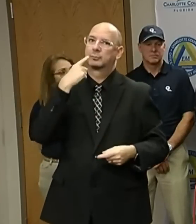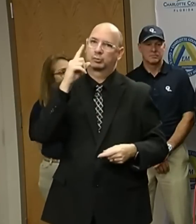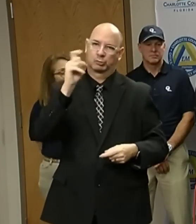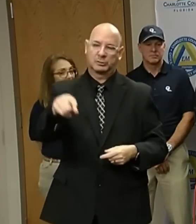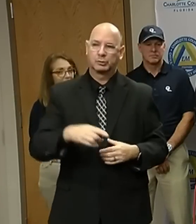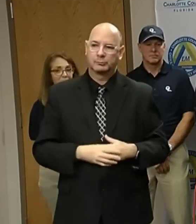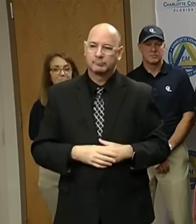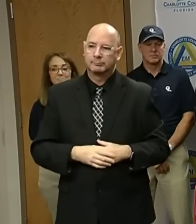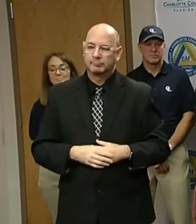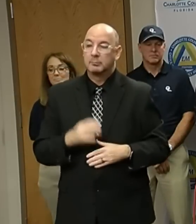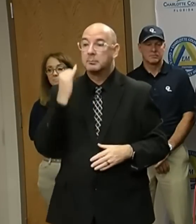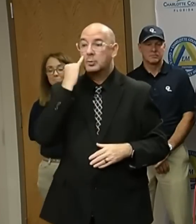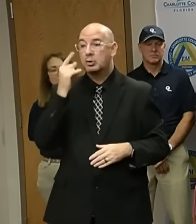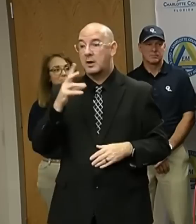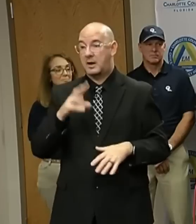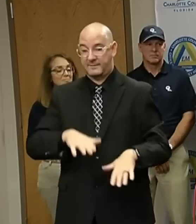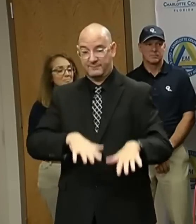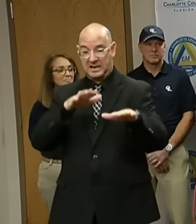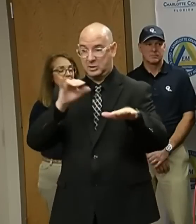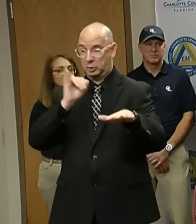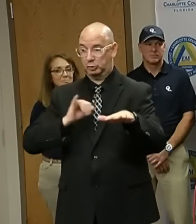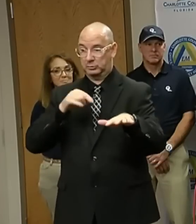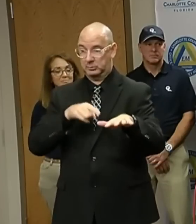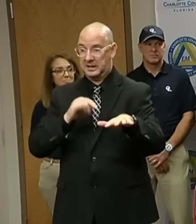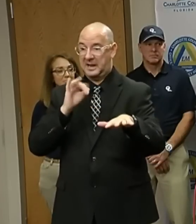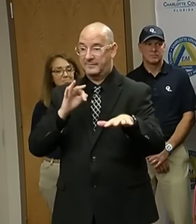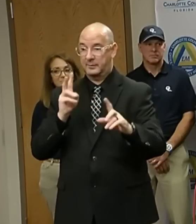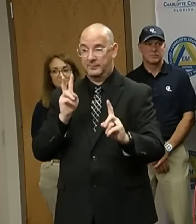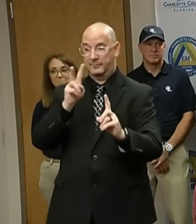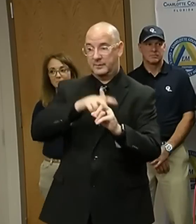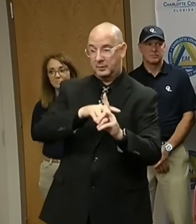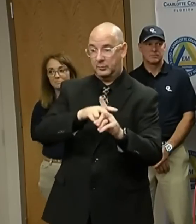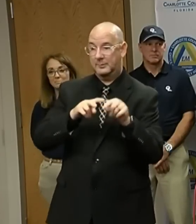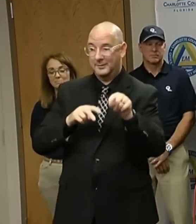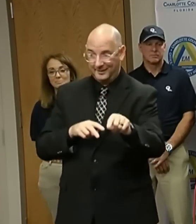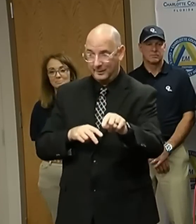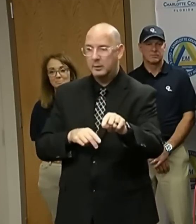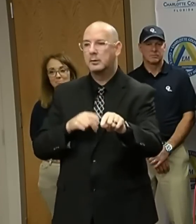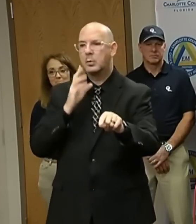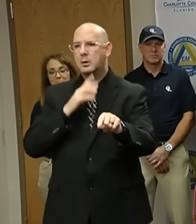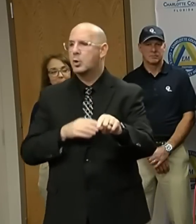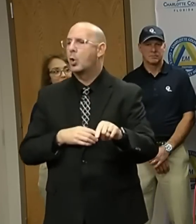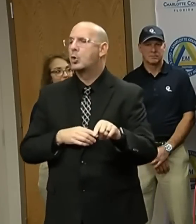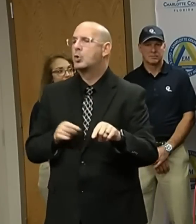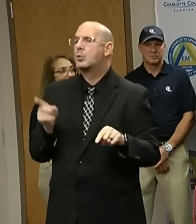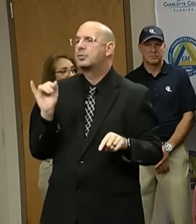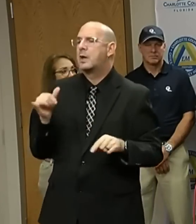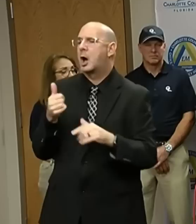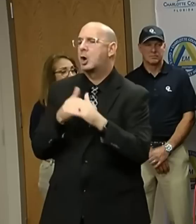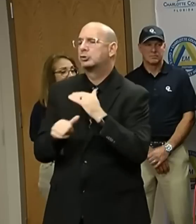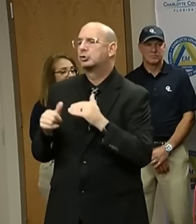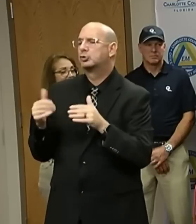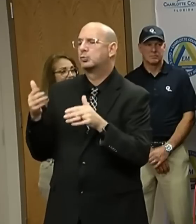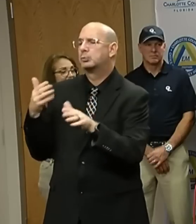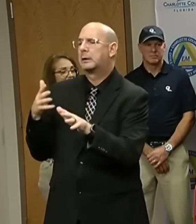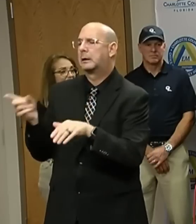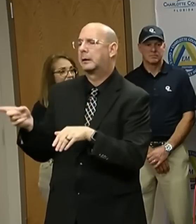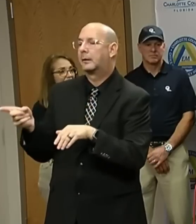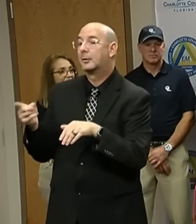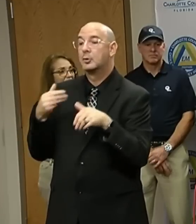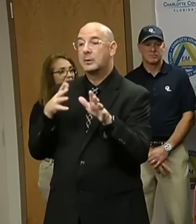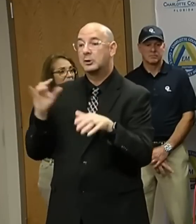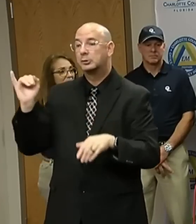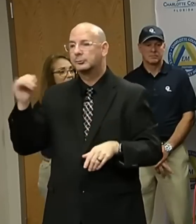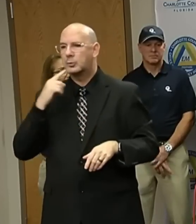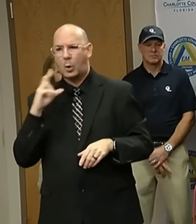file a flood claim, the flood is going to want you to file the wind claim. The wind is going to want you to file the flood claim. What I would say